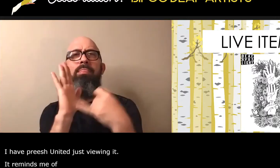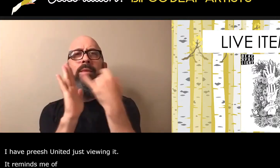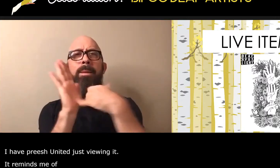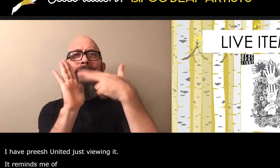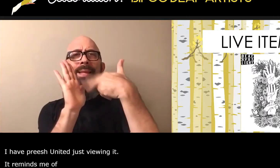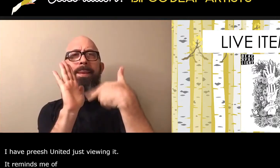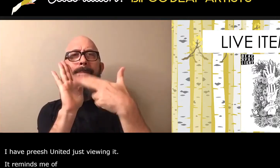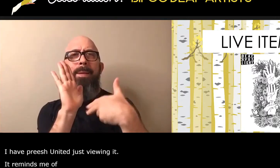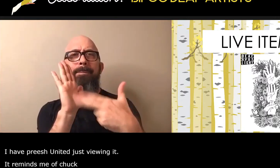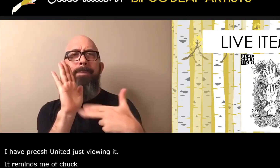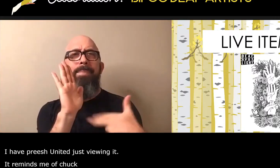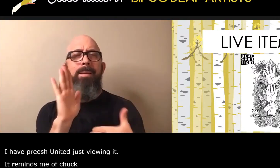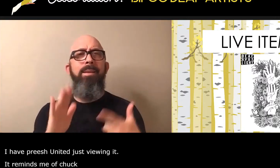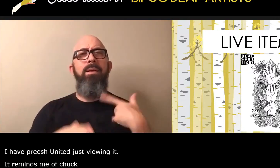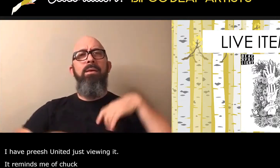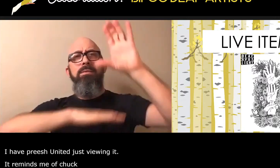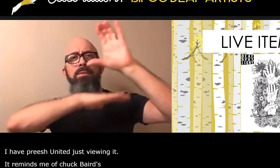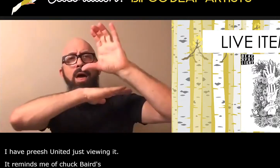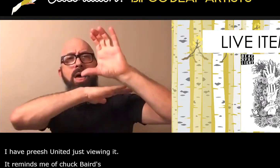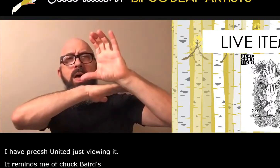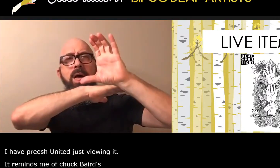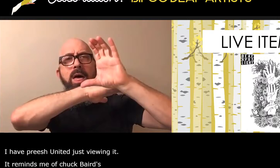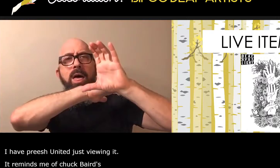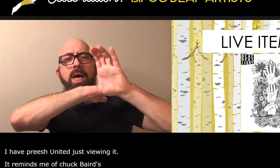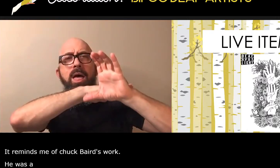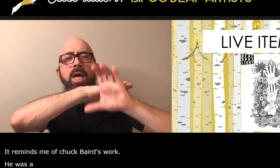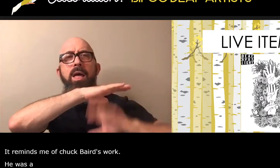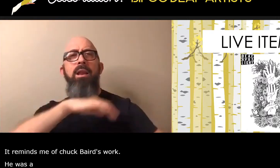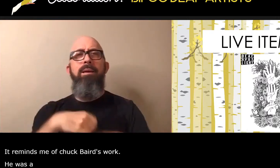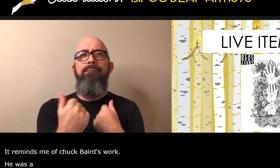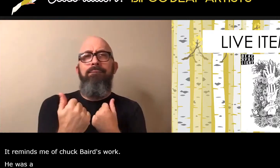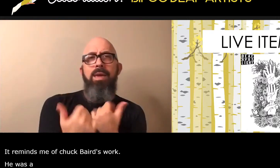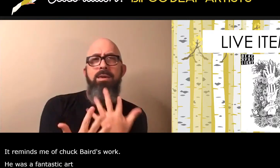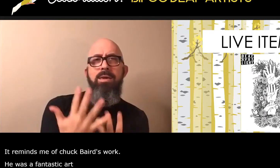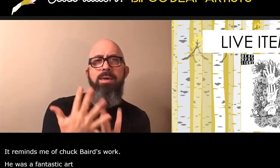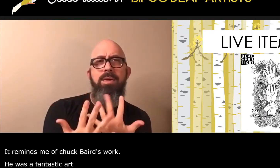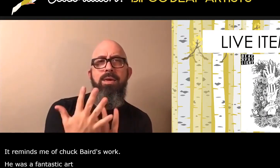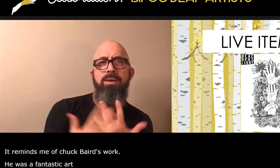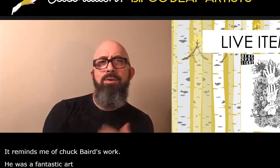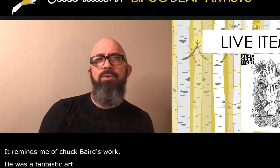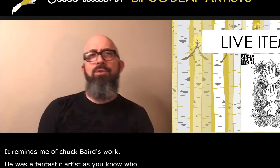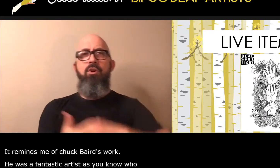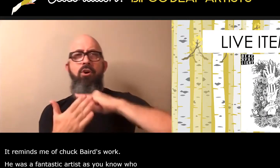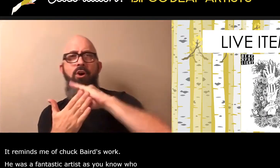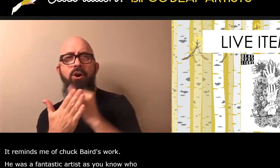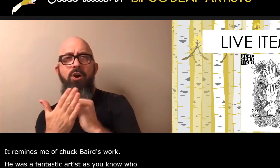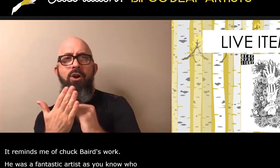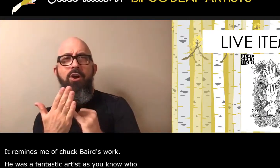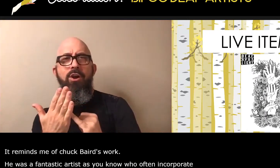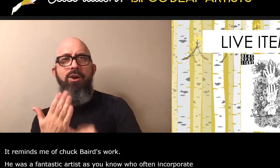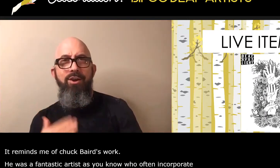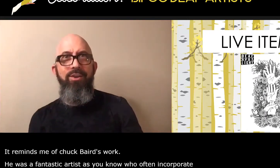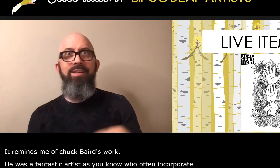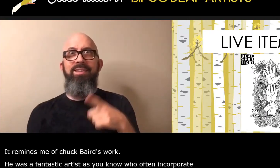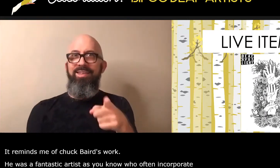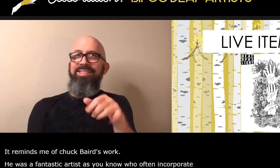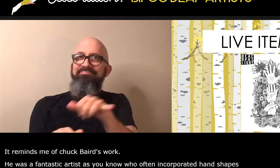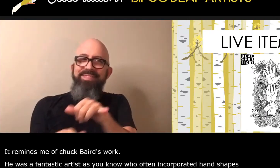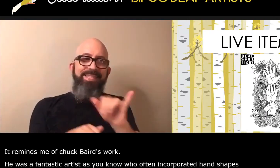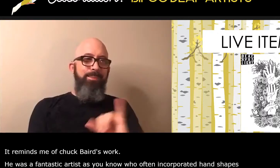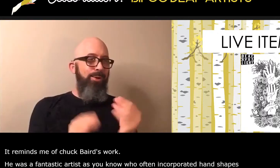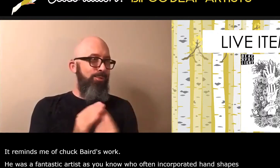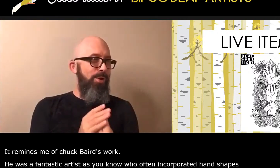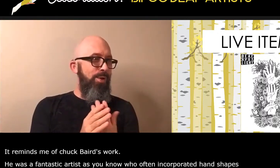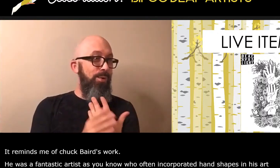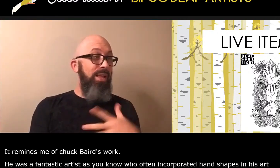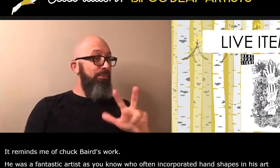He was a fantastic artist, as you know, who often incorporated hand shapes in his artwork. You'd see the